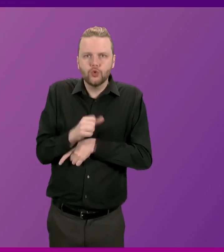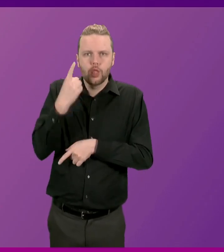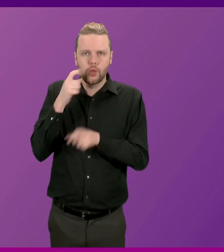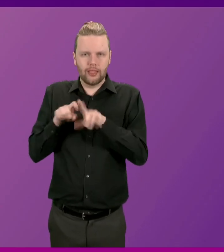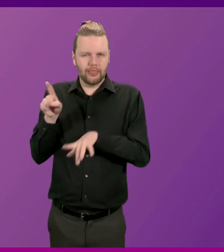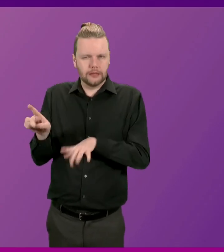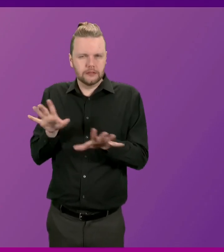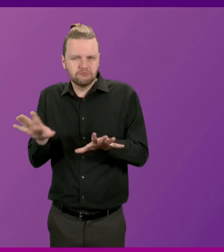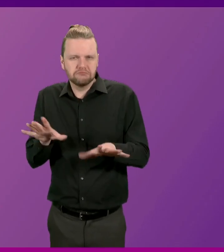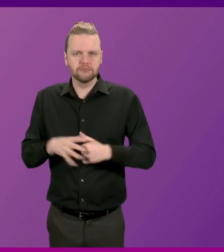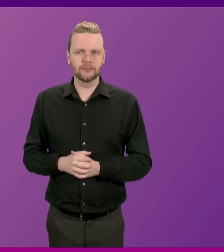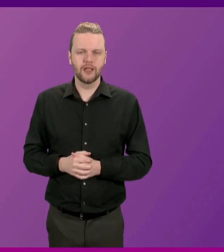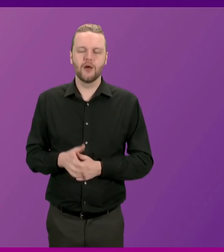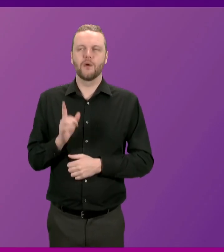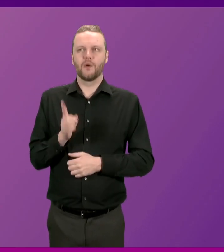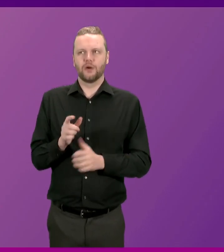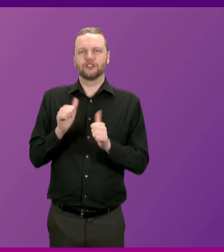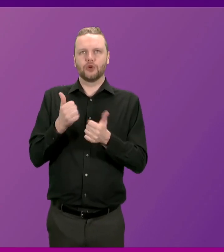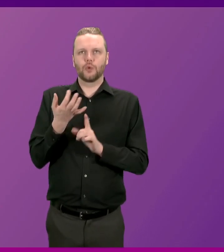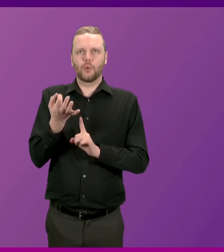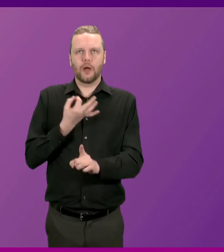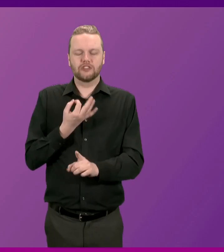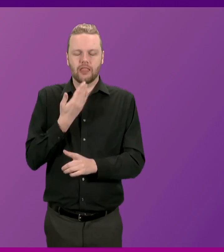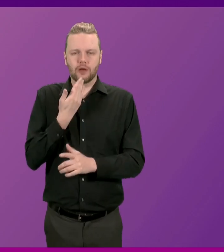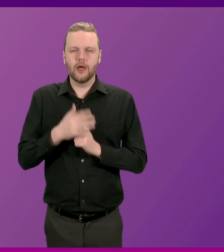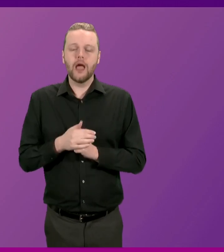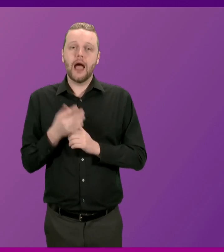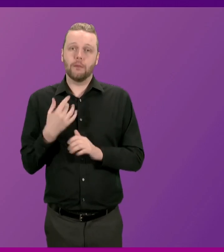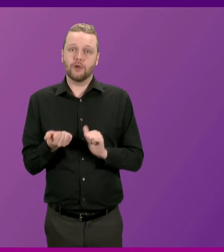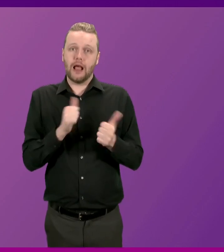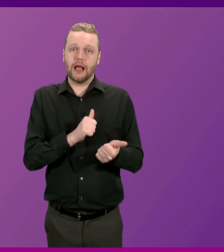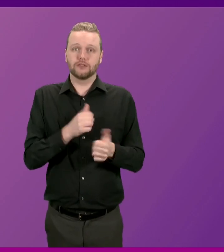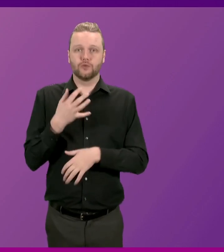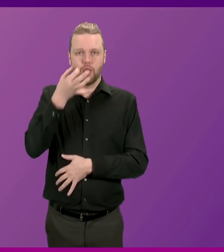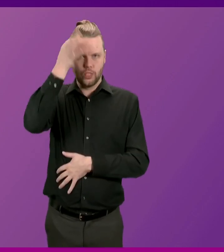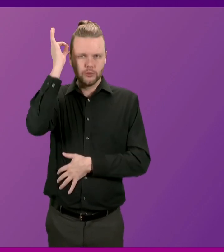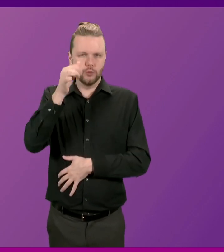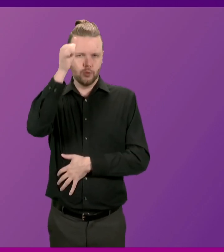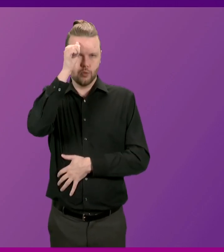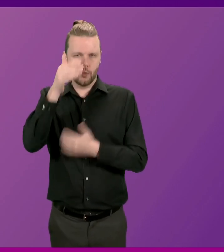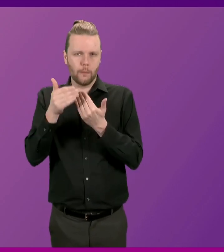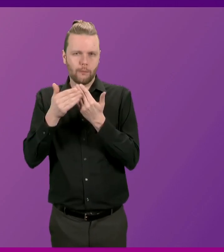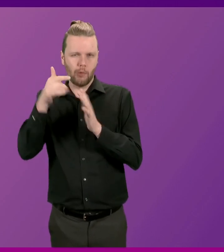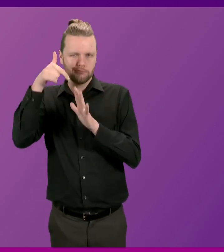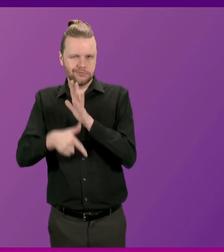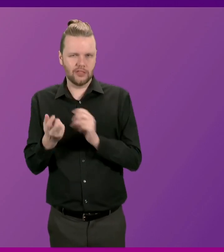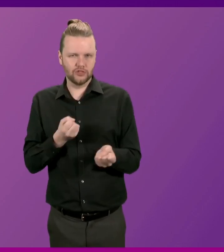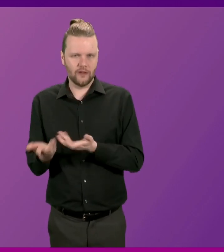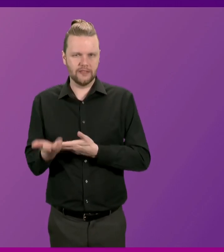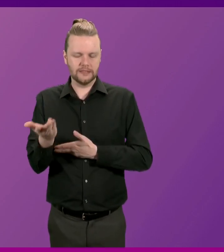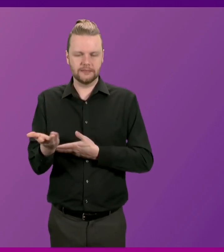like? Again, that's a very good question. Thank you. And I'll start, but I'd like to hand over to Lucy, who's had a lot more involvement with the